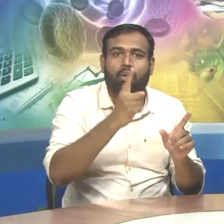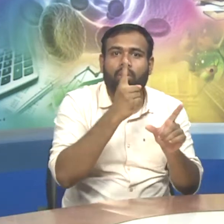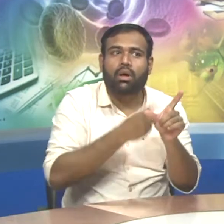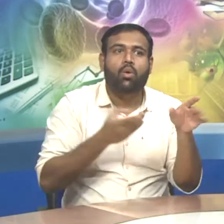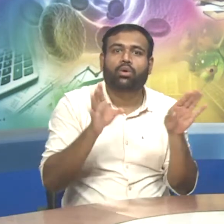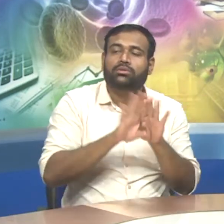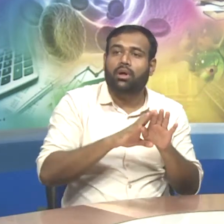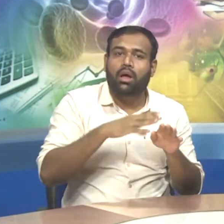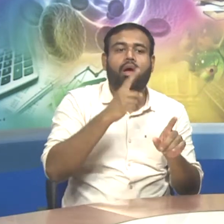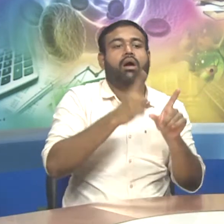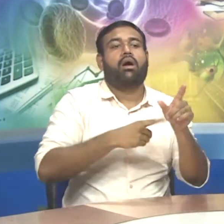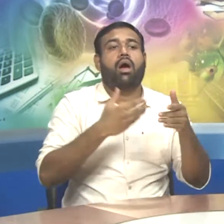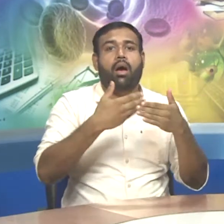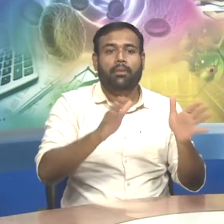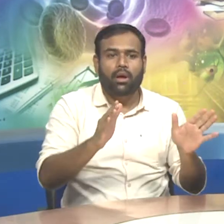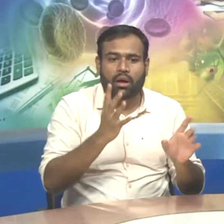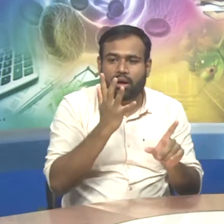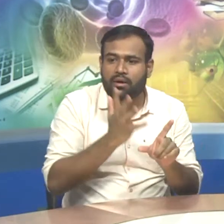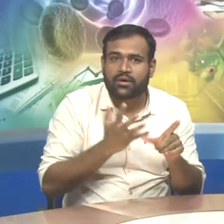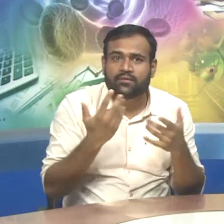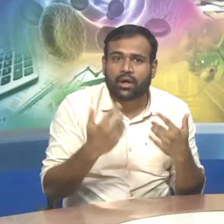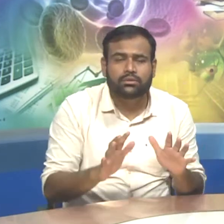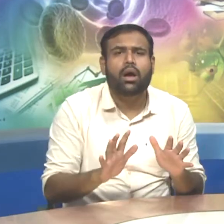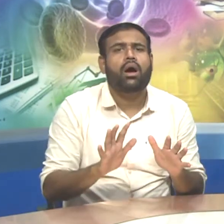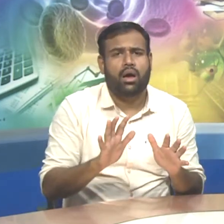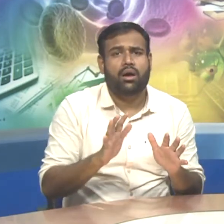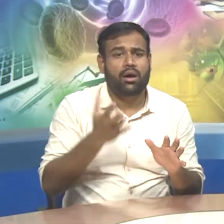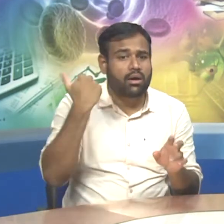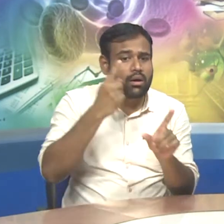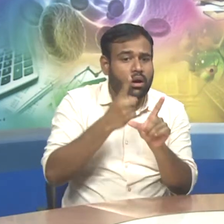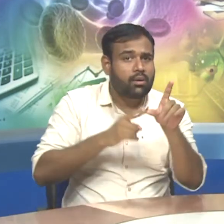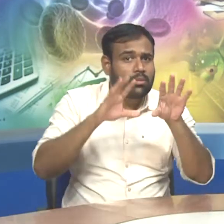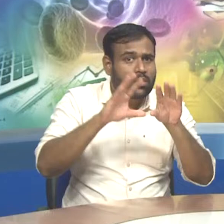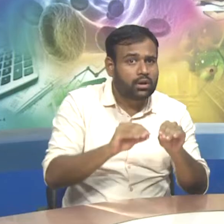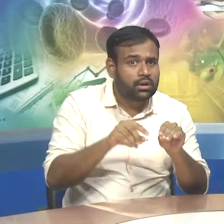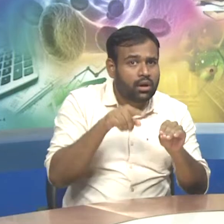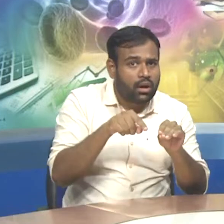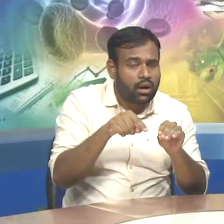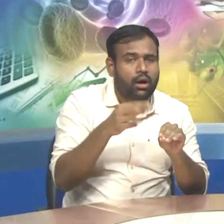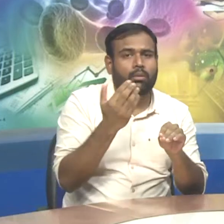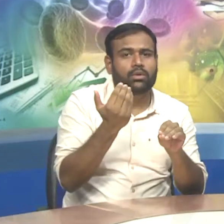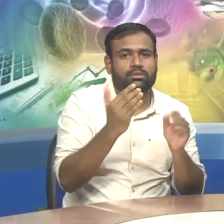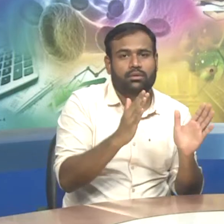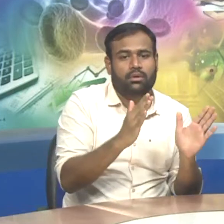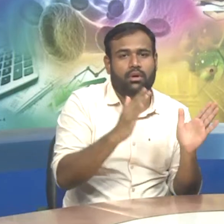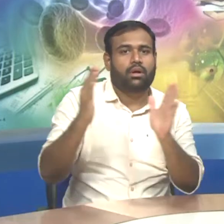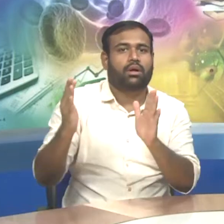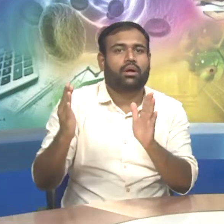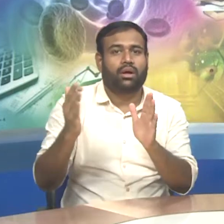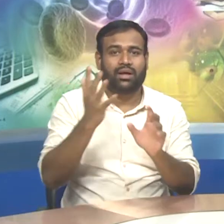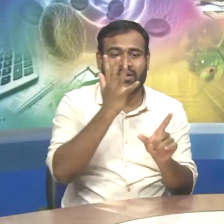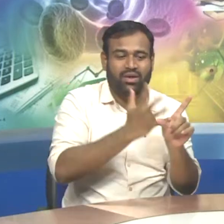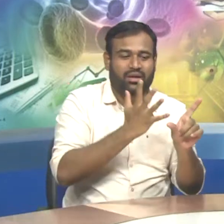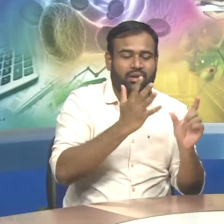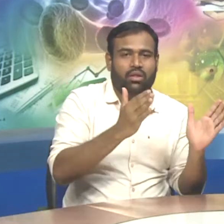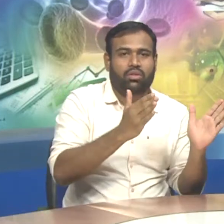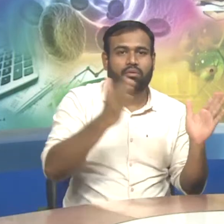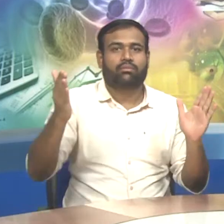can extend the terms of the Legislative Assembly for a period not exceeding 1 year at a